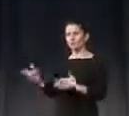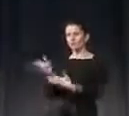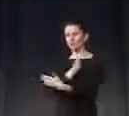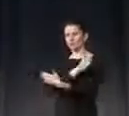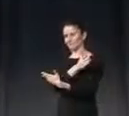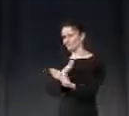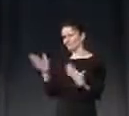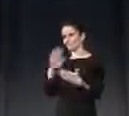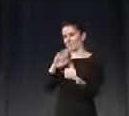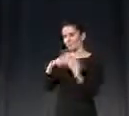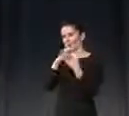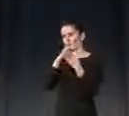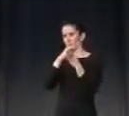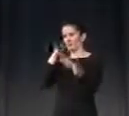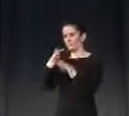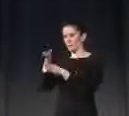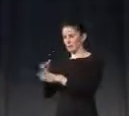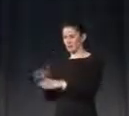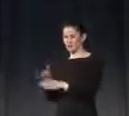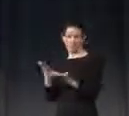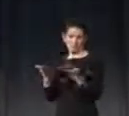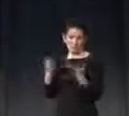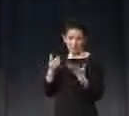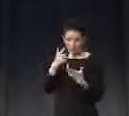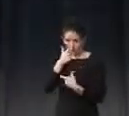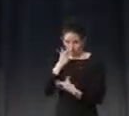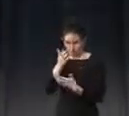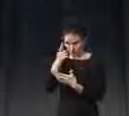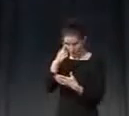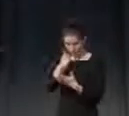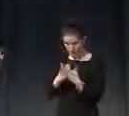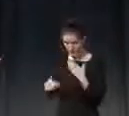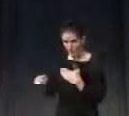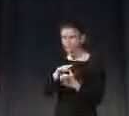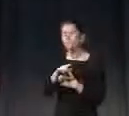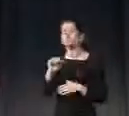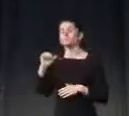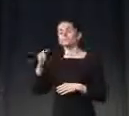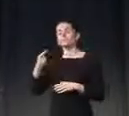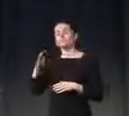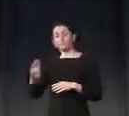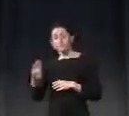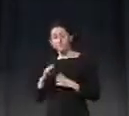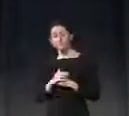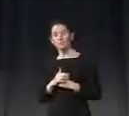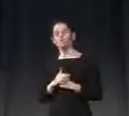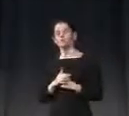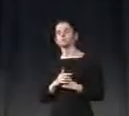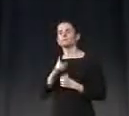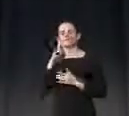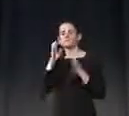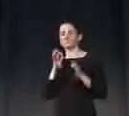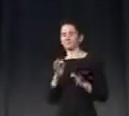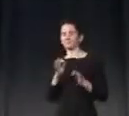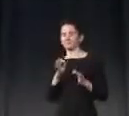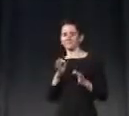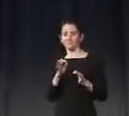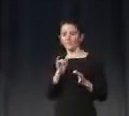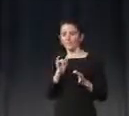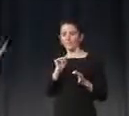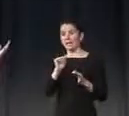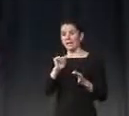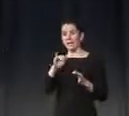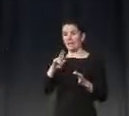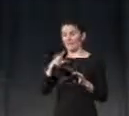of you who are here at this CAST conference. So Bell quickly decided not to employ the ear phonautograph for deaf education. Its